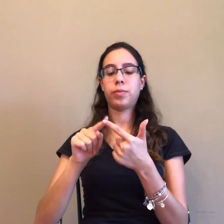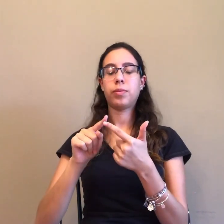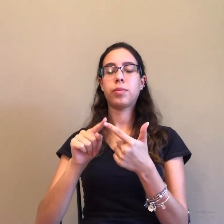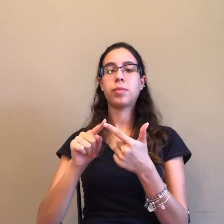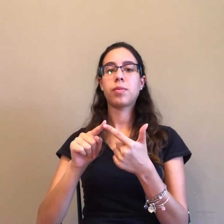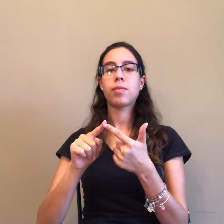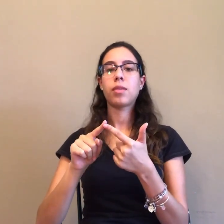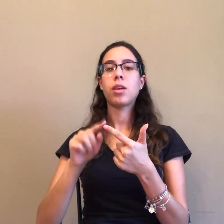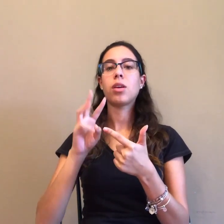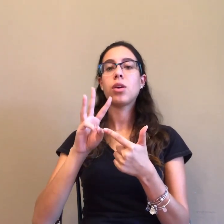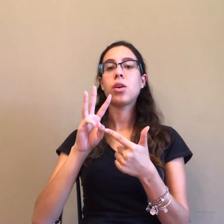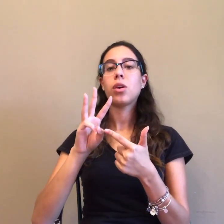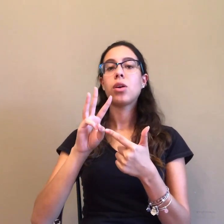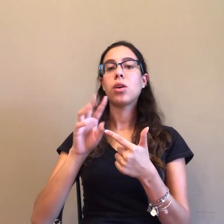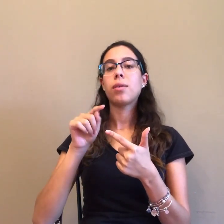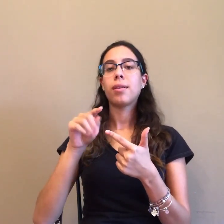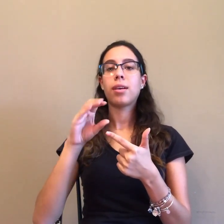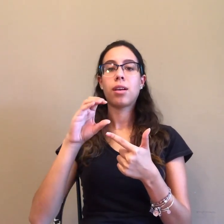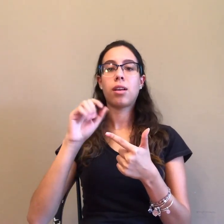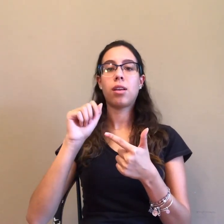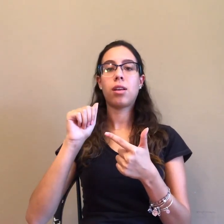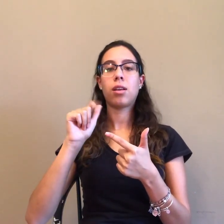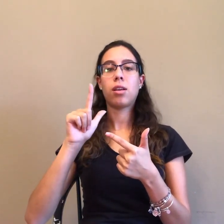The second is